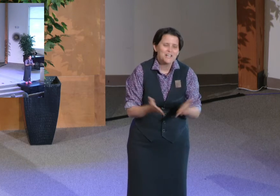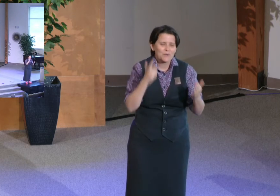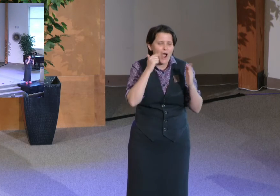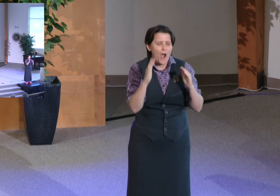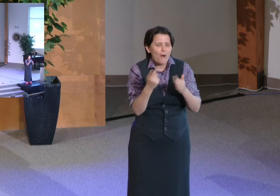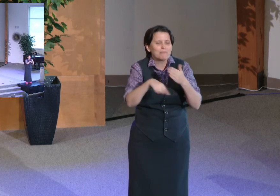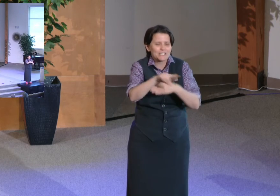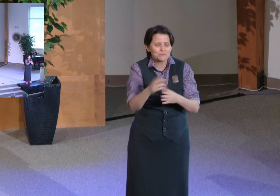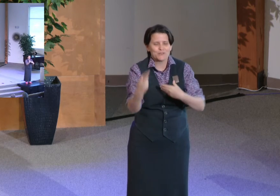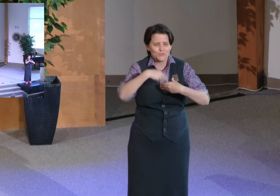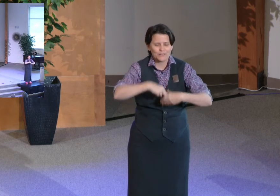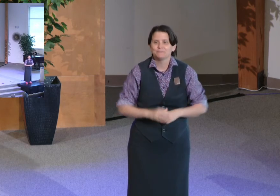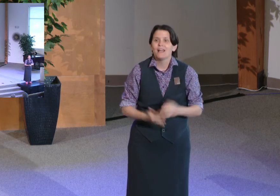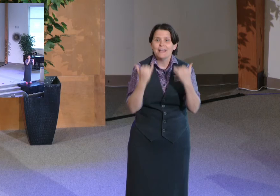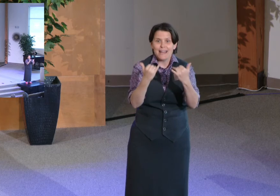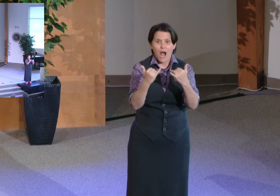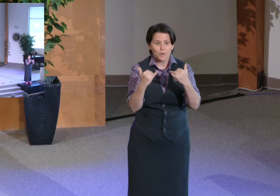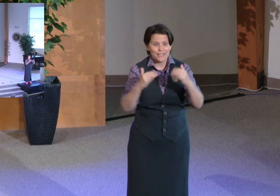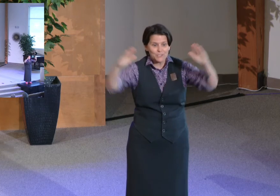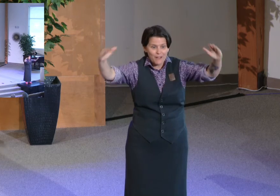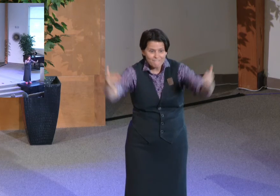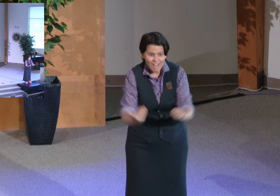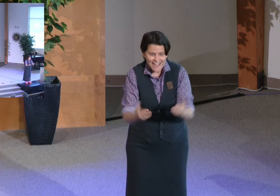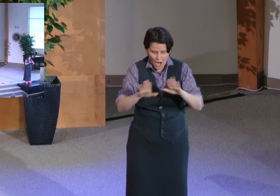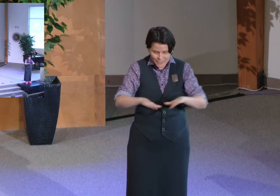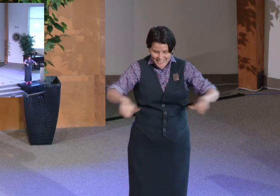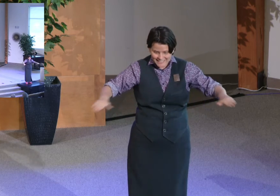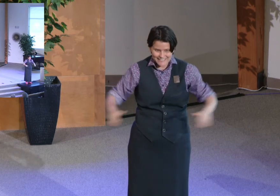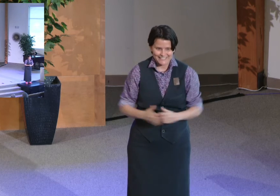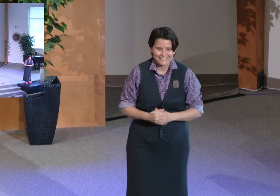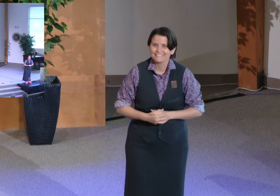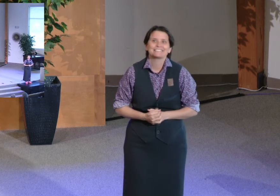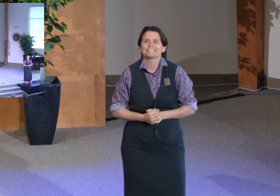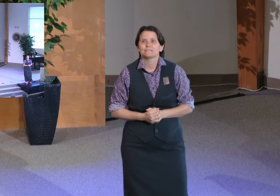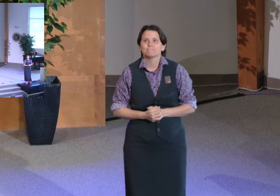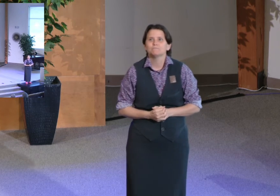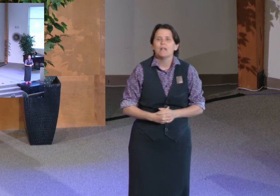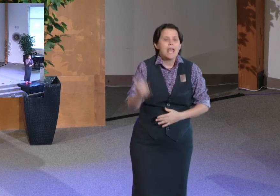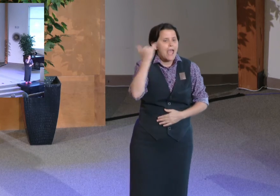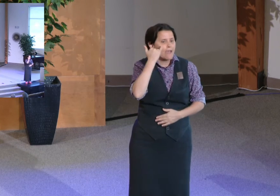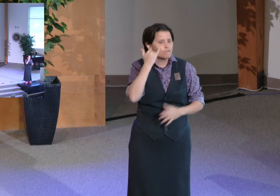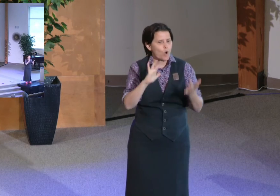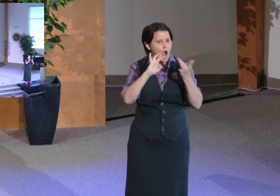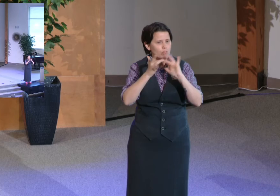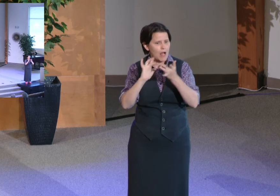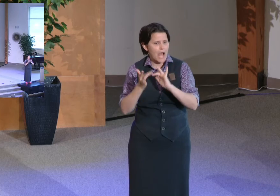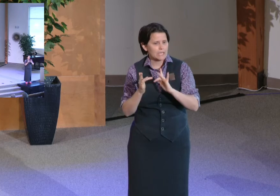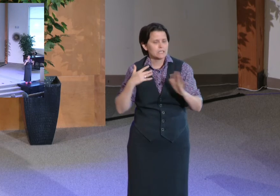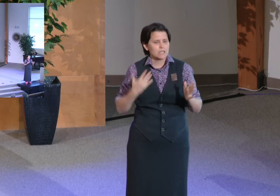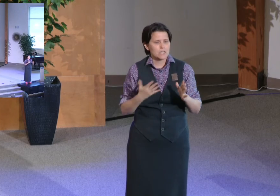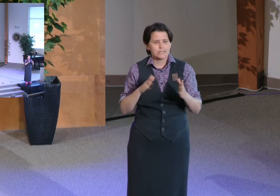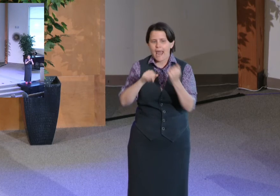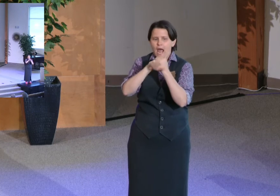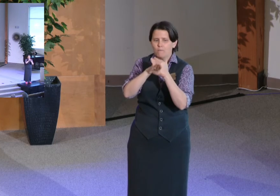on. If you're online, the camera will not show the kids for privacy reasons. All right, come on in,